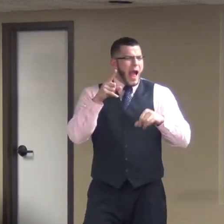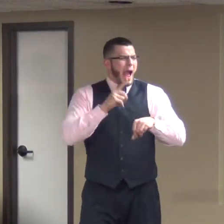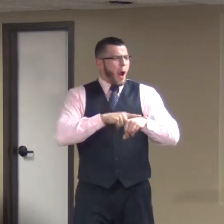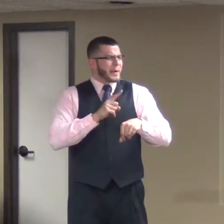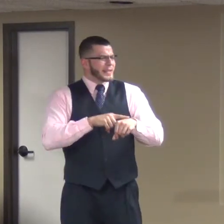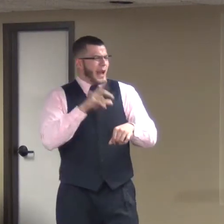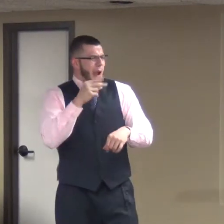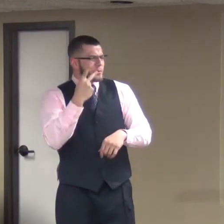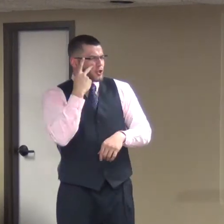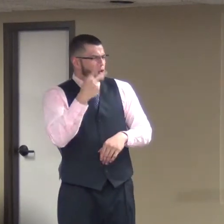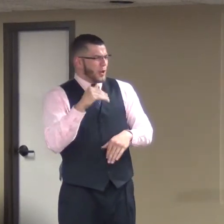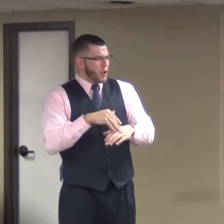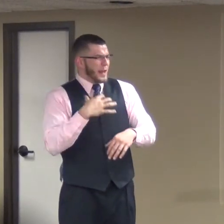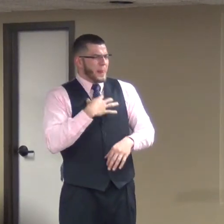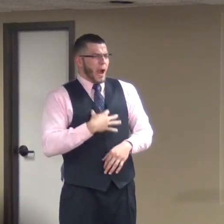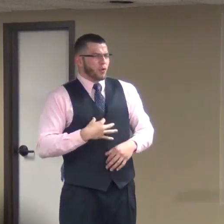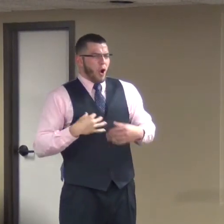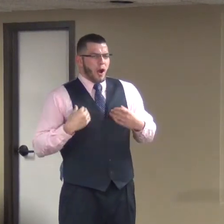how many times do we look at that cross?